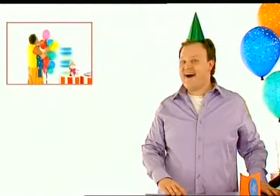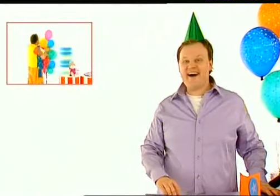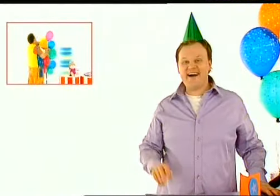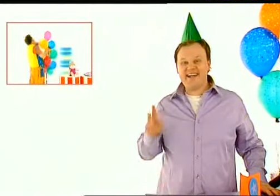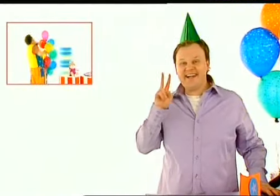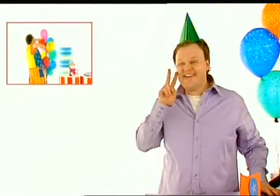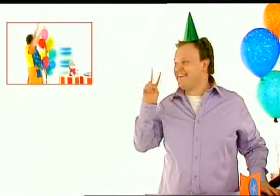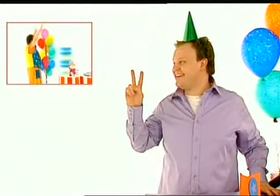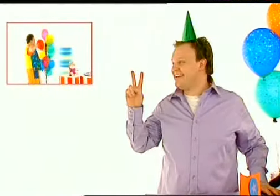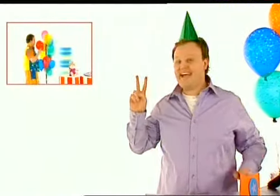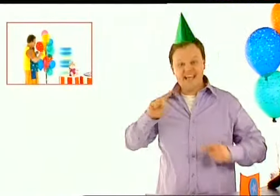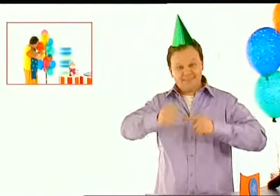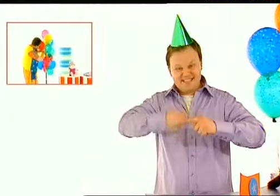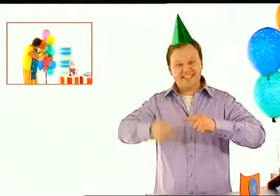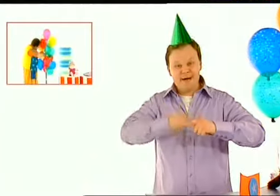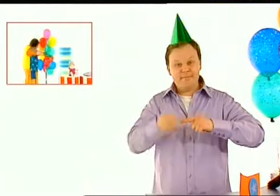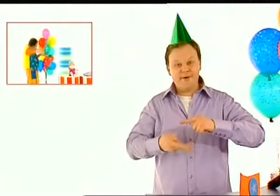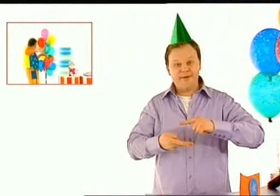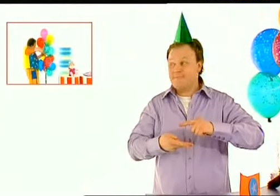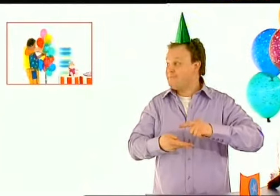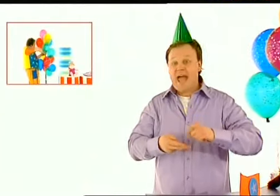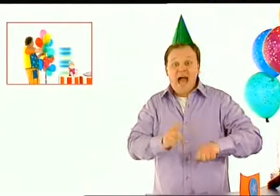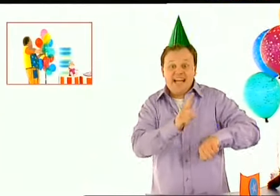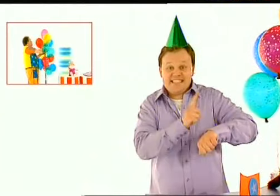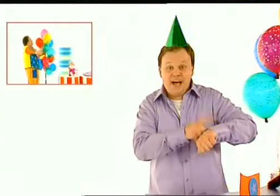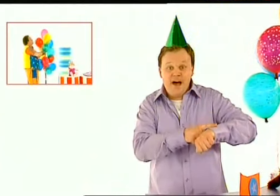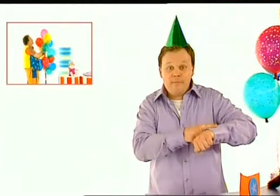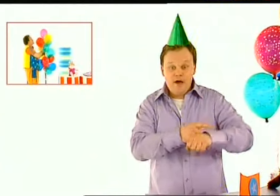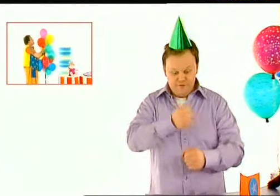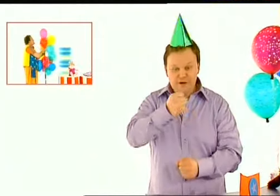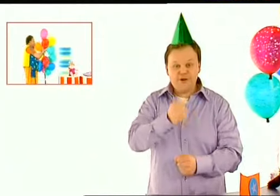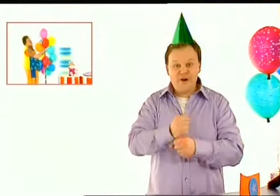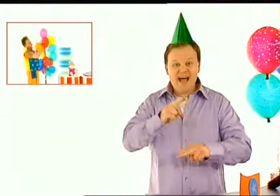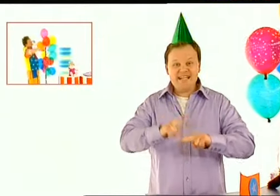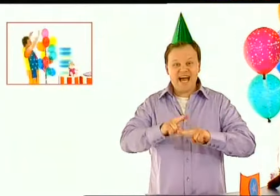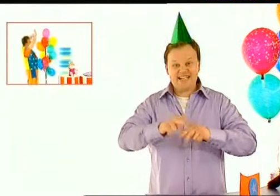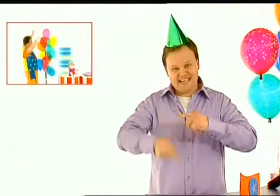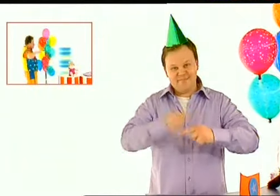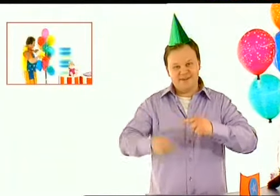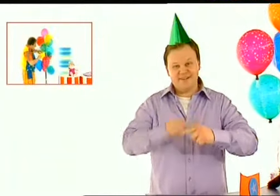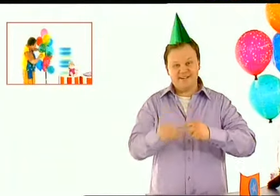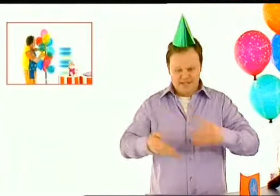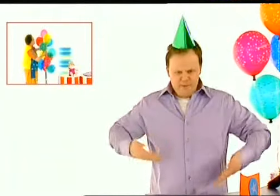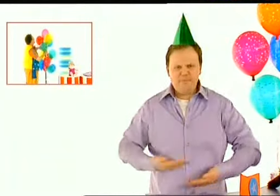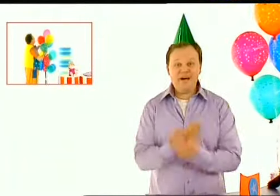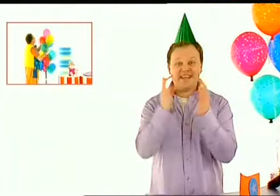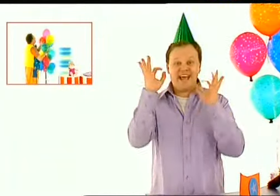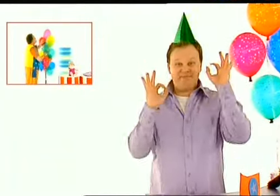Ah, look! It's Mr. Tumble! And it's time for Grandad Tumble's birthday